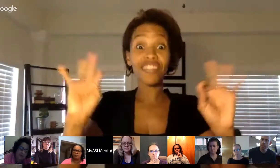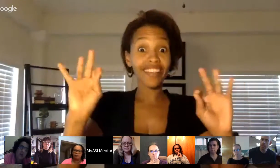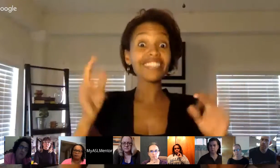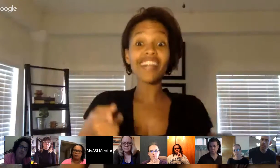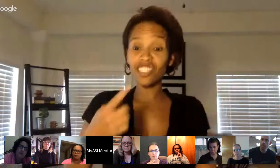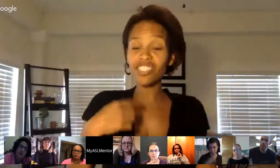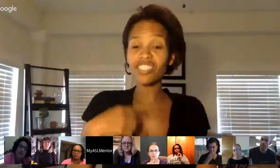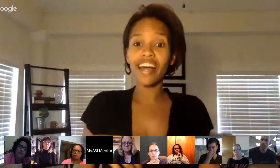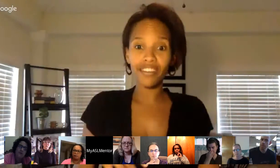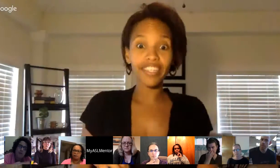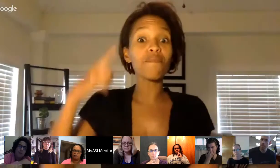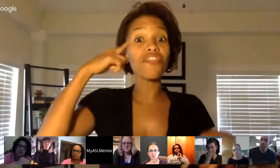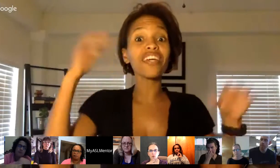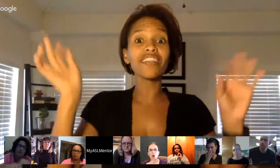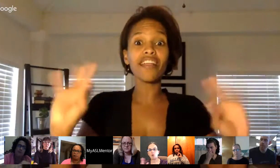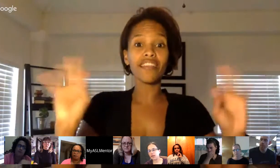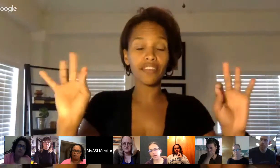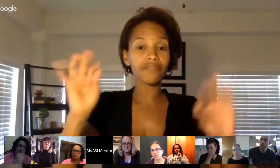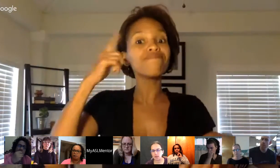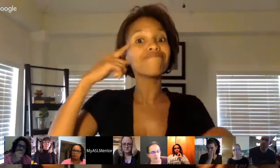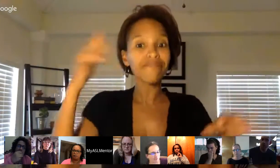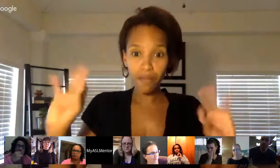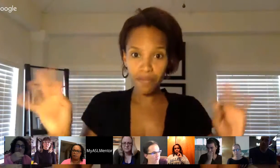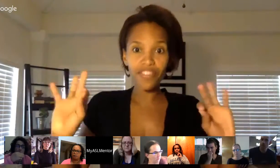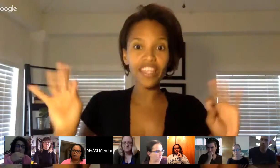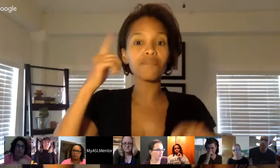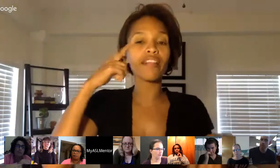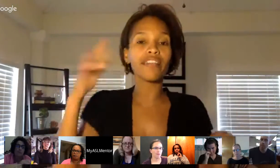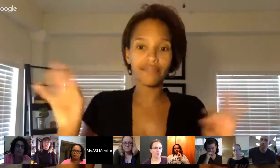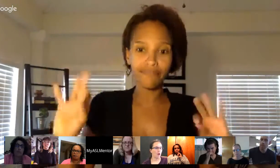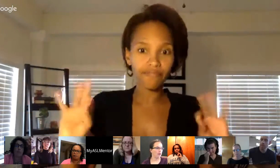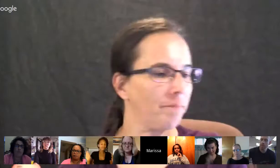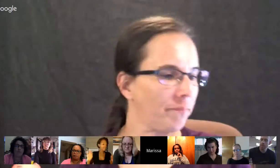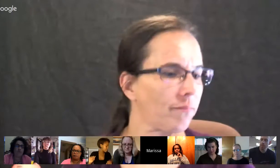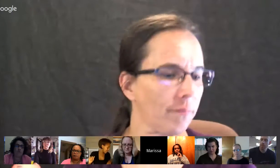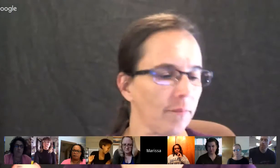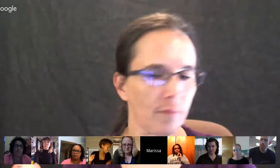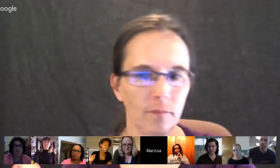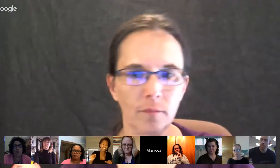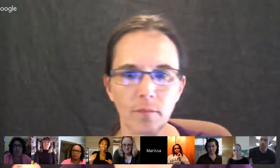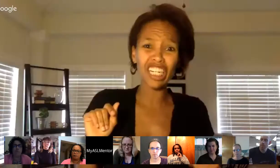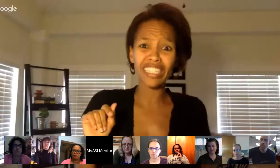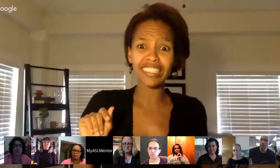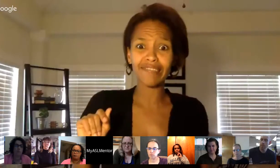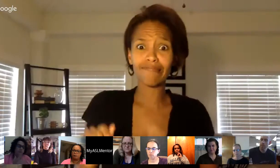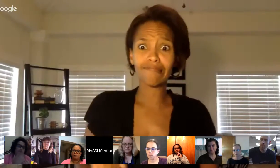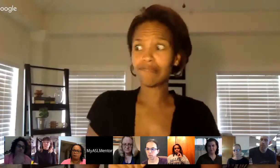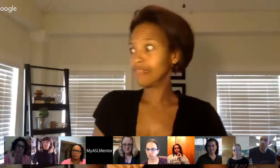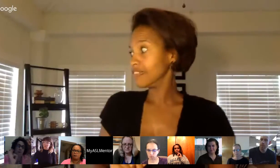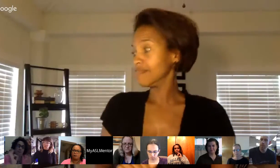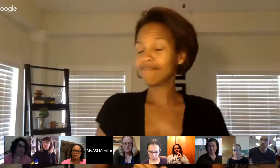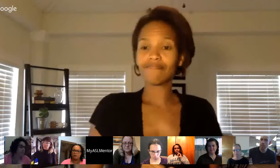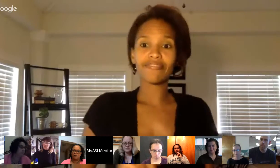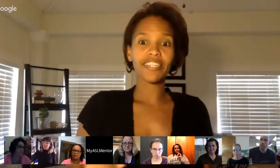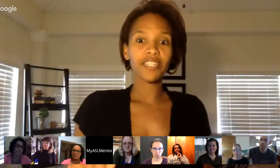Think nothing. I just did that. Yep. Oh, you did? I missed it. Yep. Think nothing. Exactly.